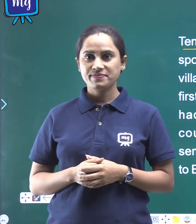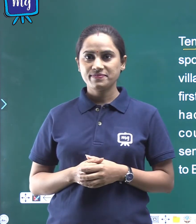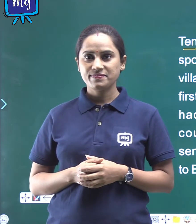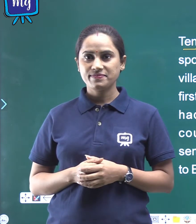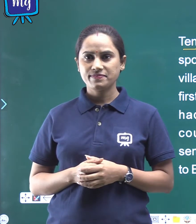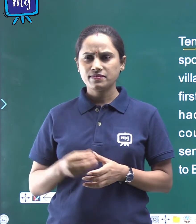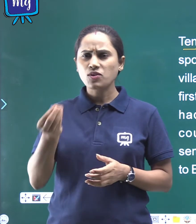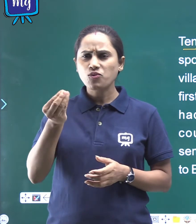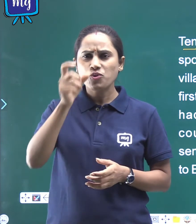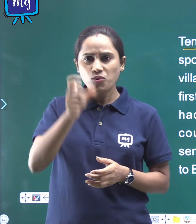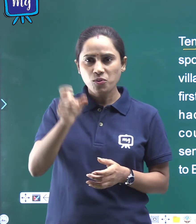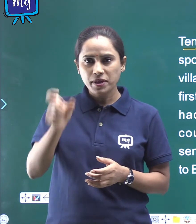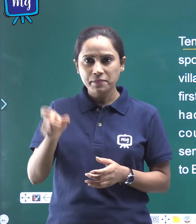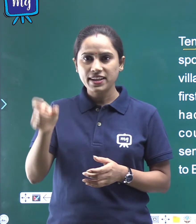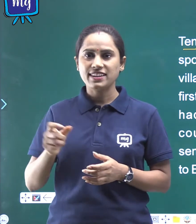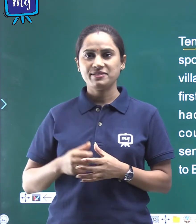a few people